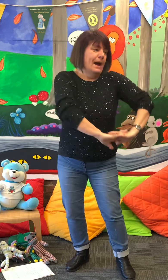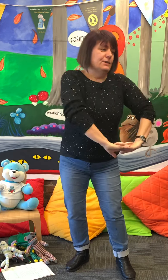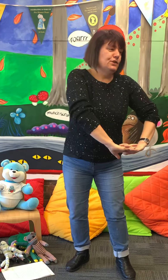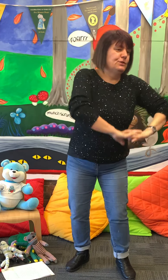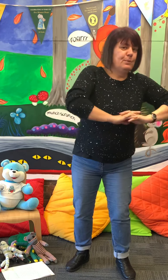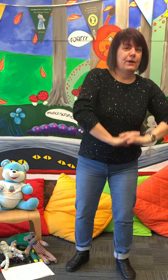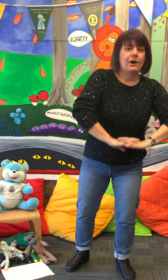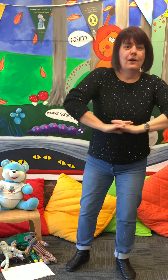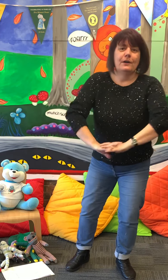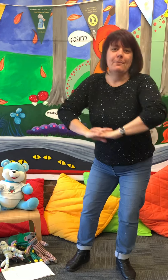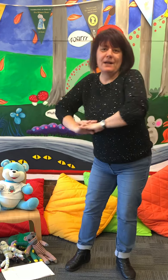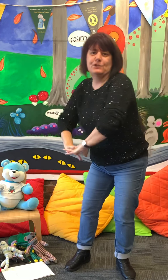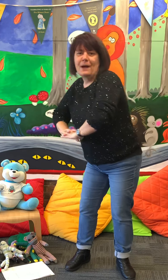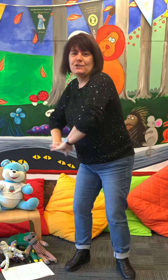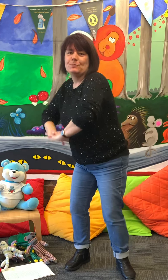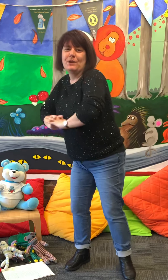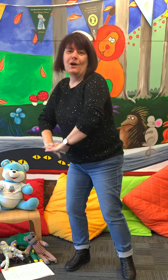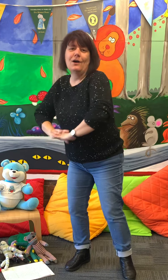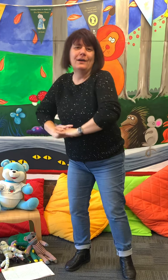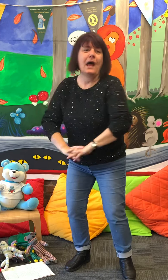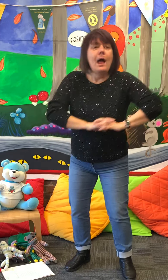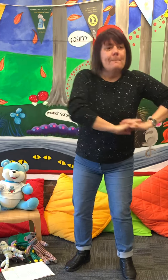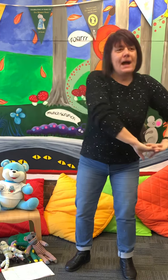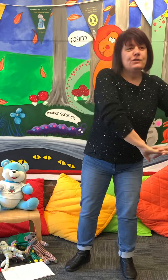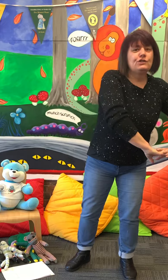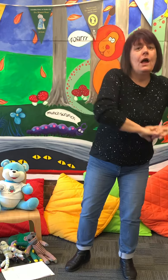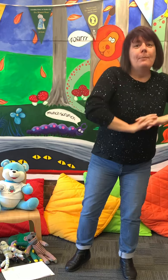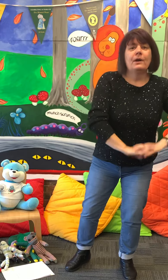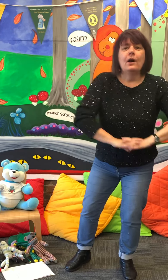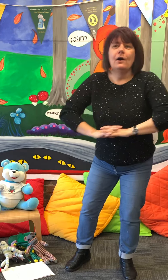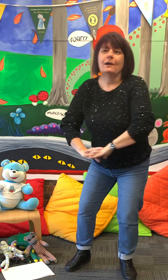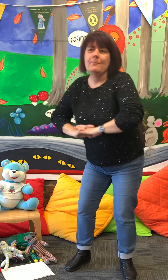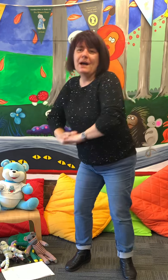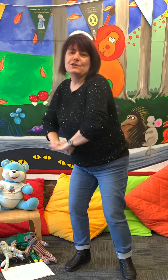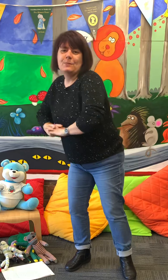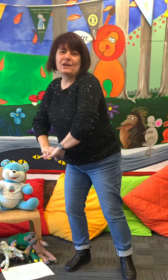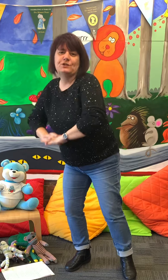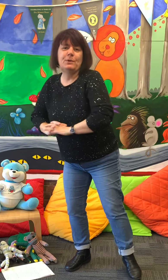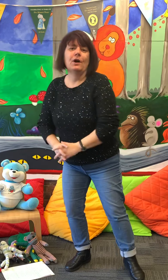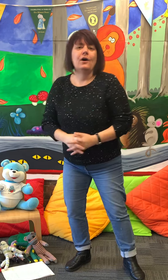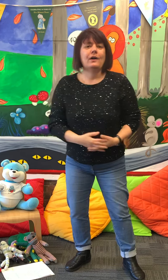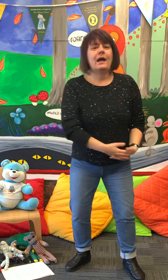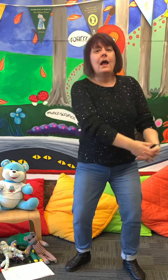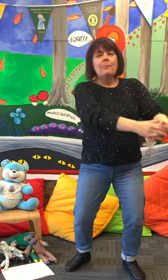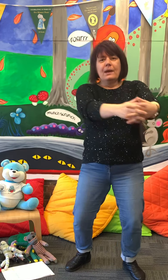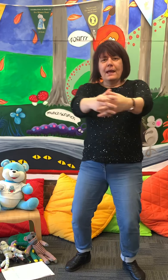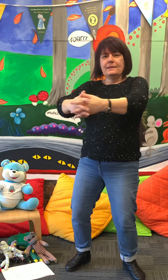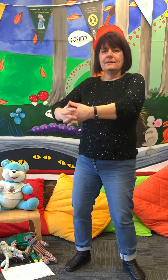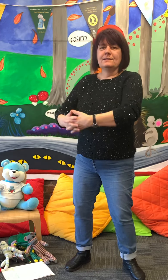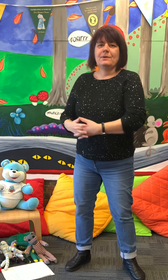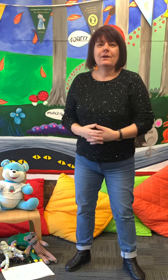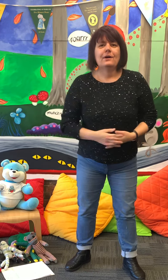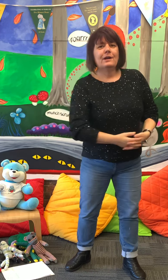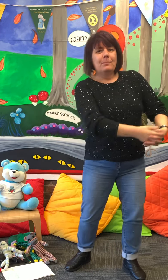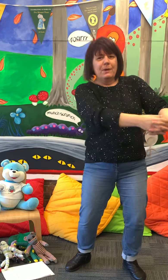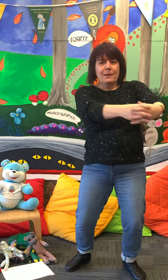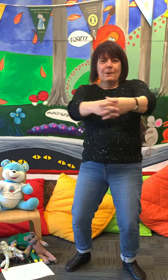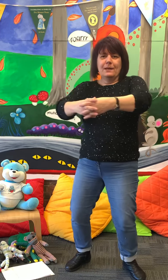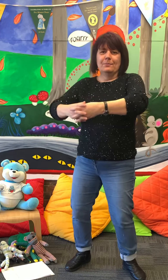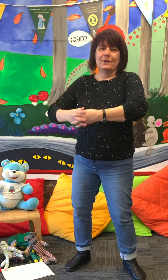Mash banana, mash, mash banana. Mash banana, mash, mash banana. Blend banana, blend, blend